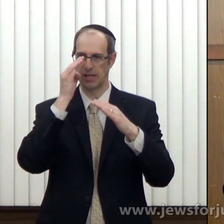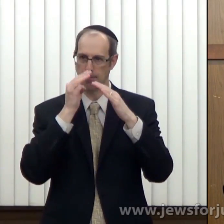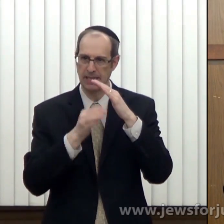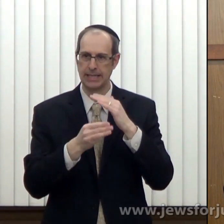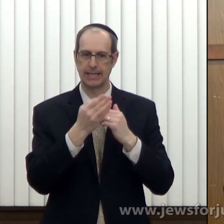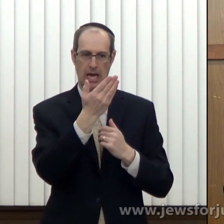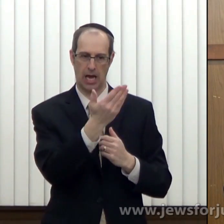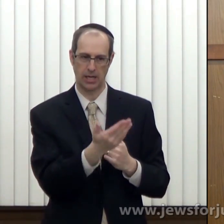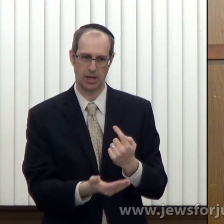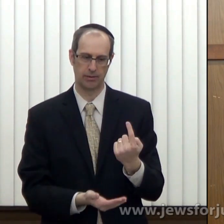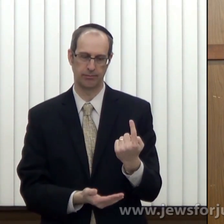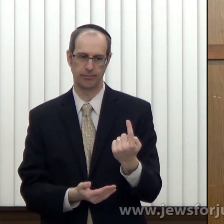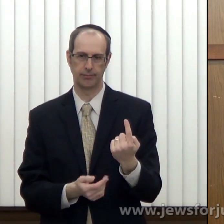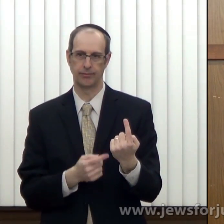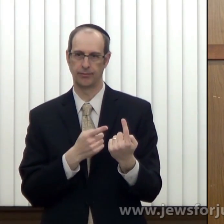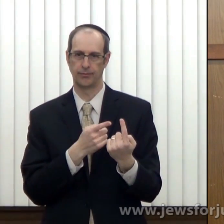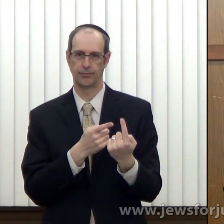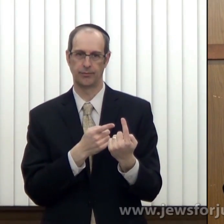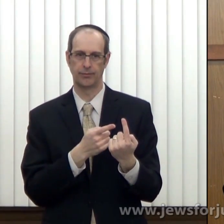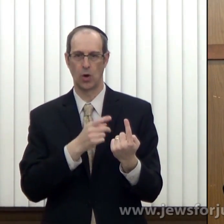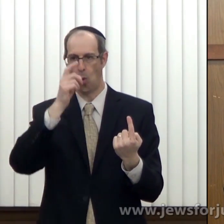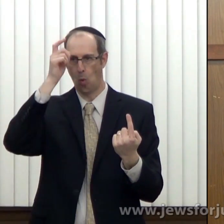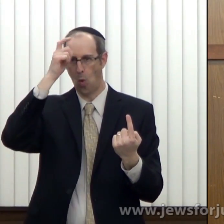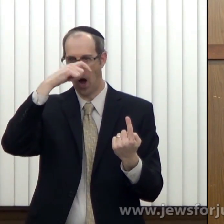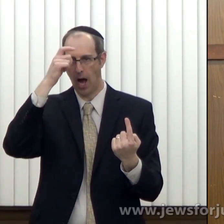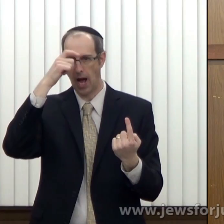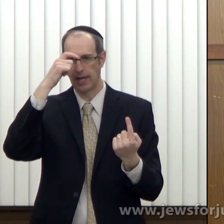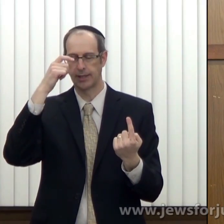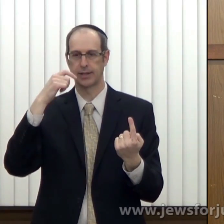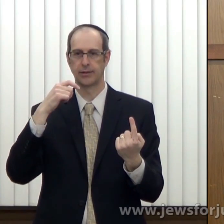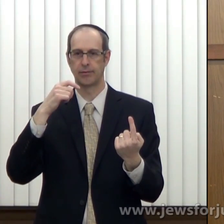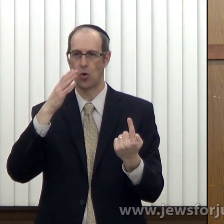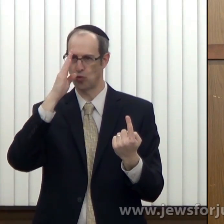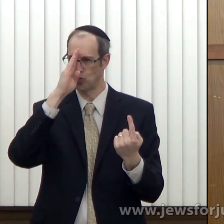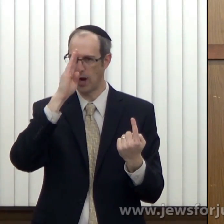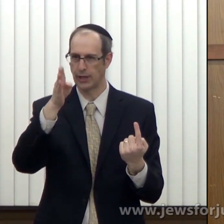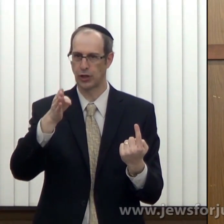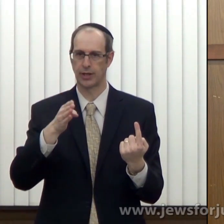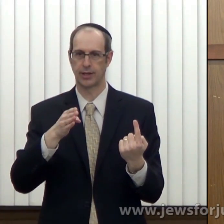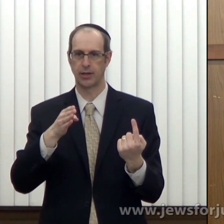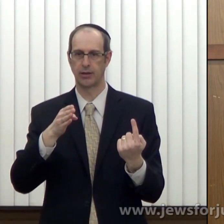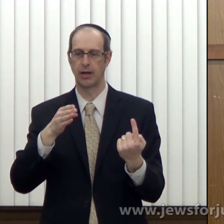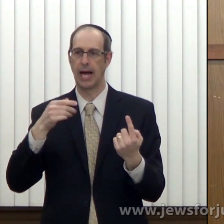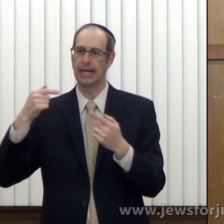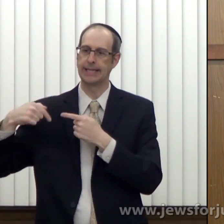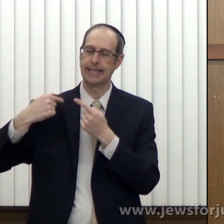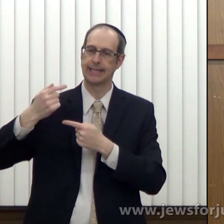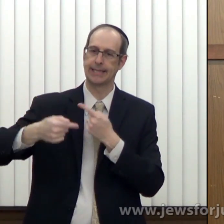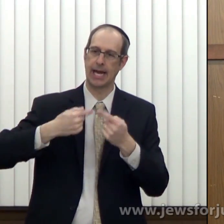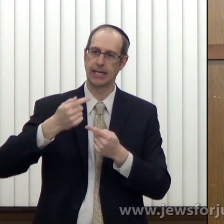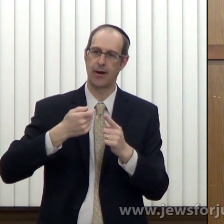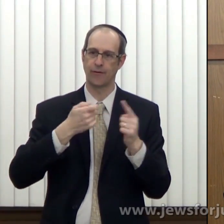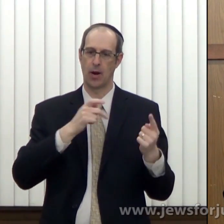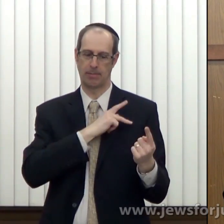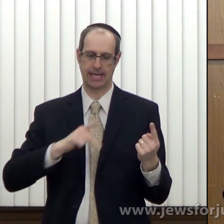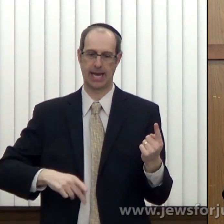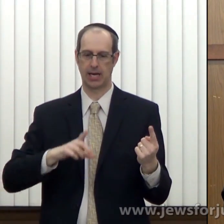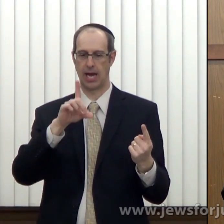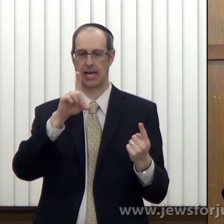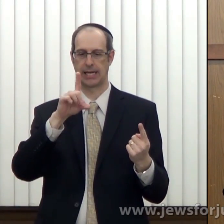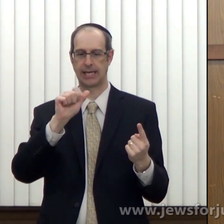will be the wise and righteous descendant of King